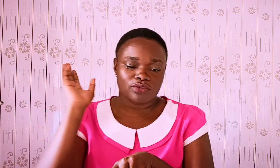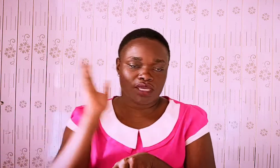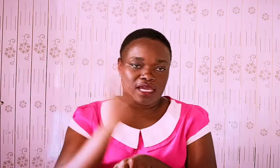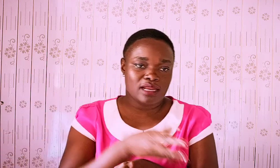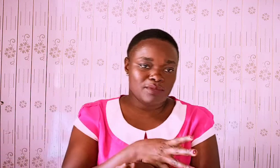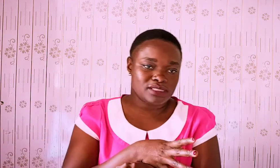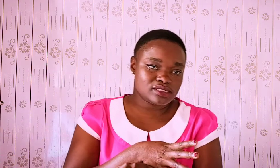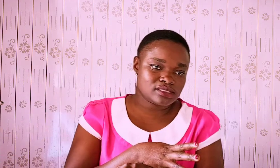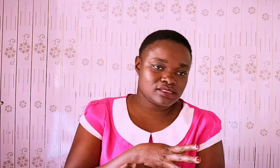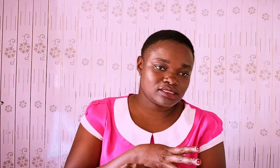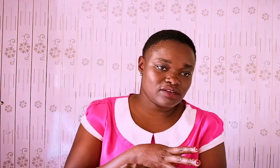the elements.